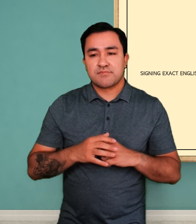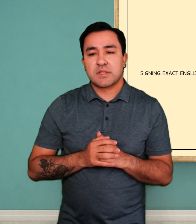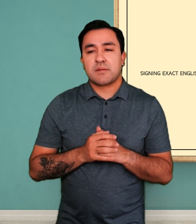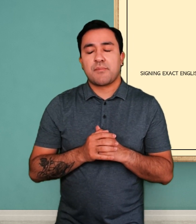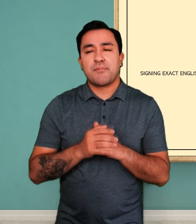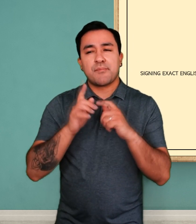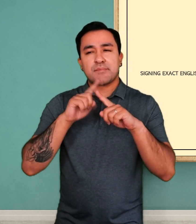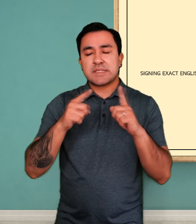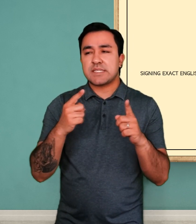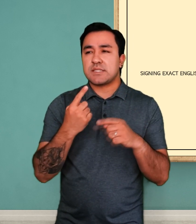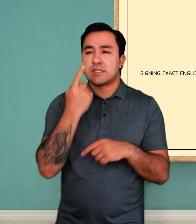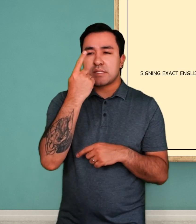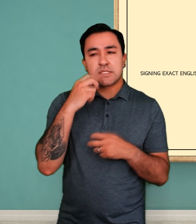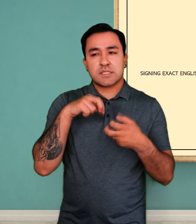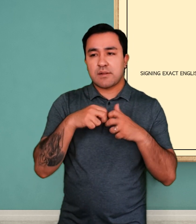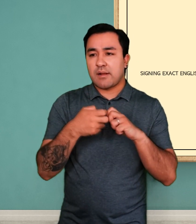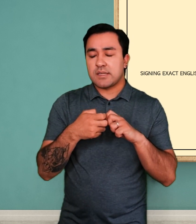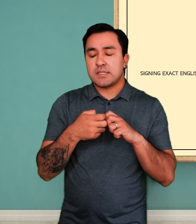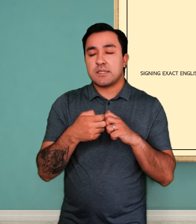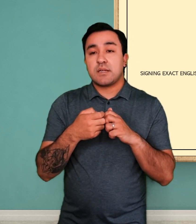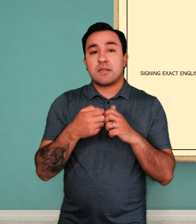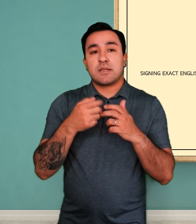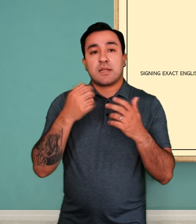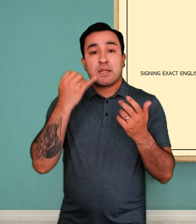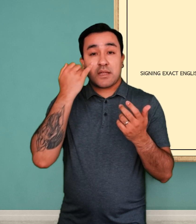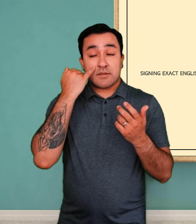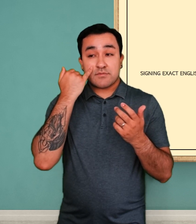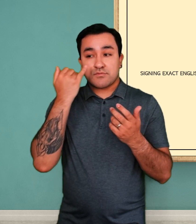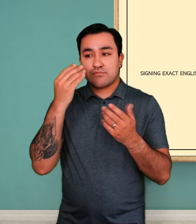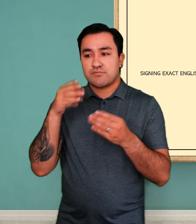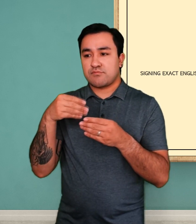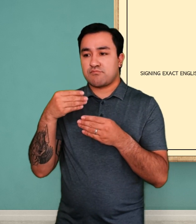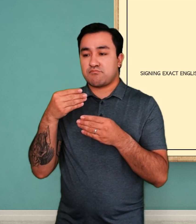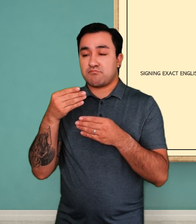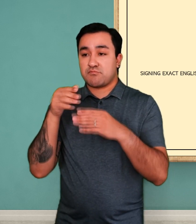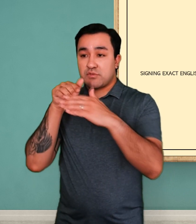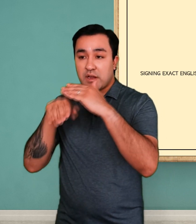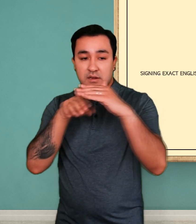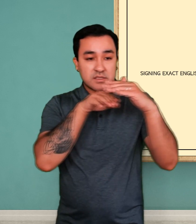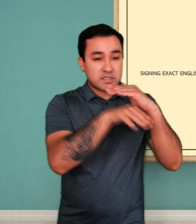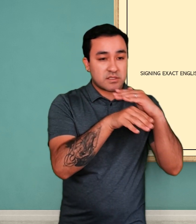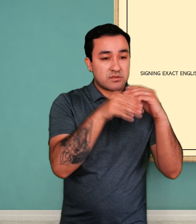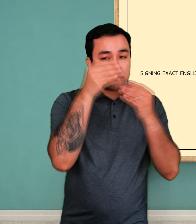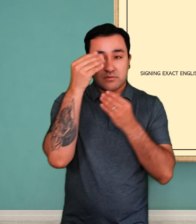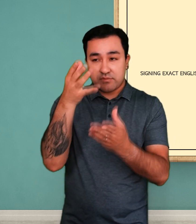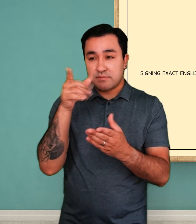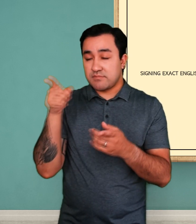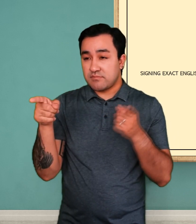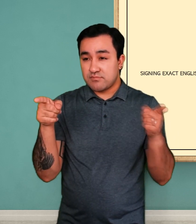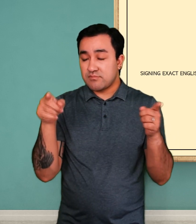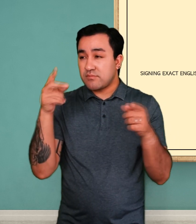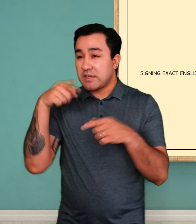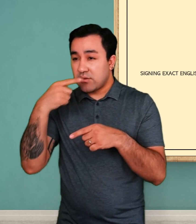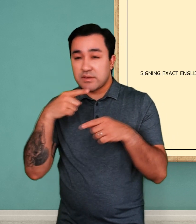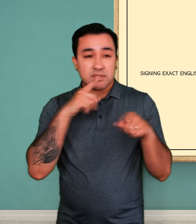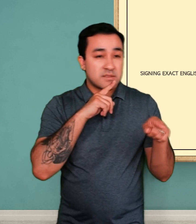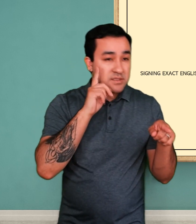The main concern with SIMCOM is if it does provide equal access to information. Yes, the user can produce two